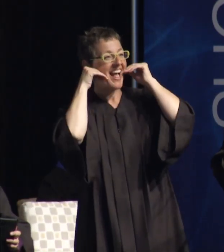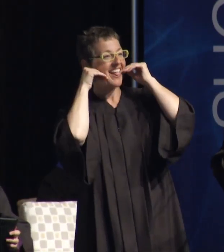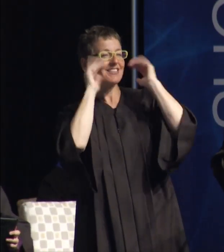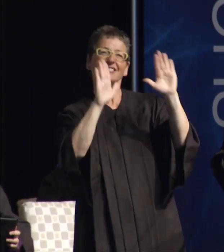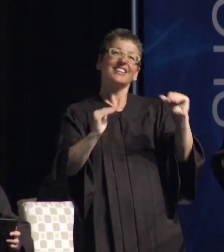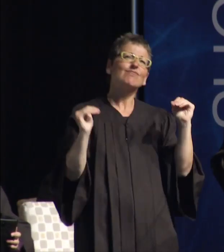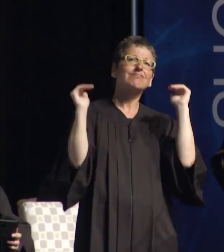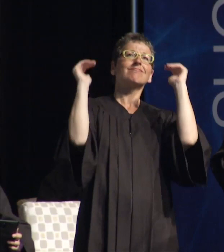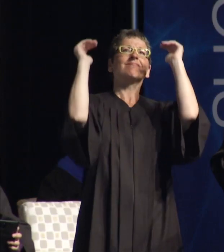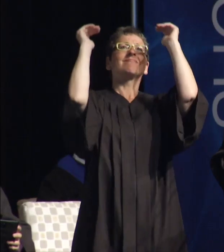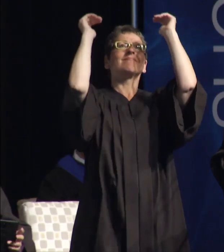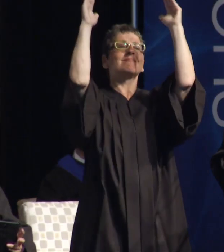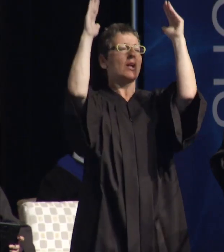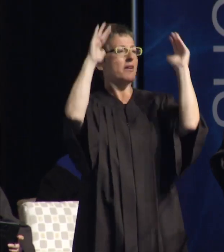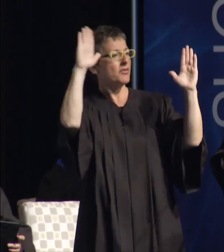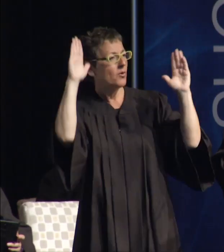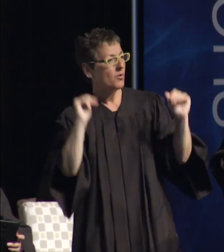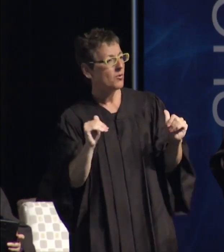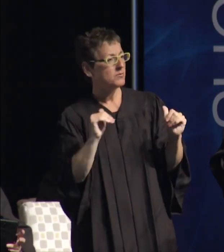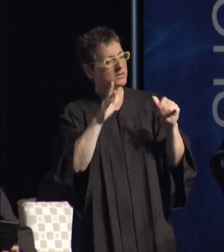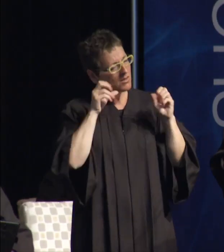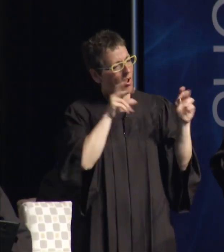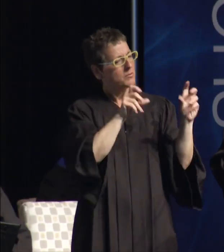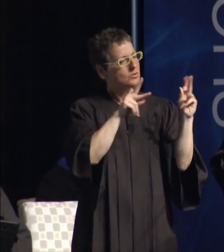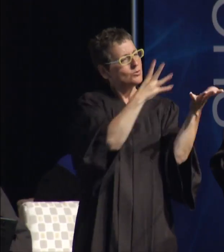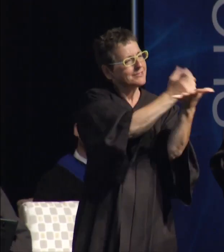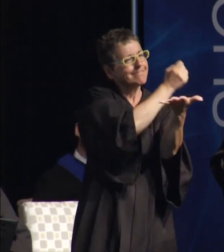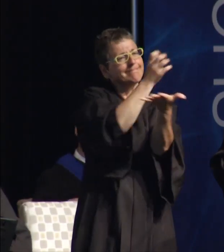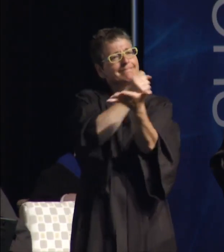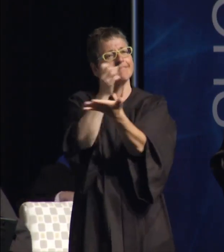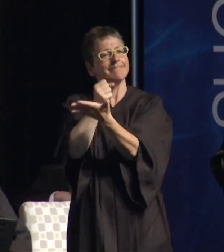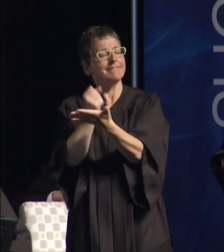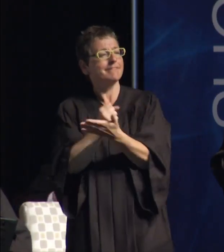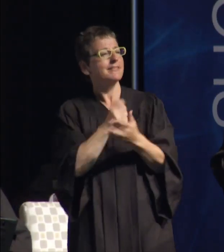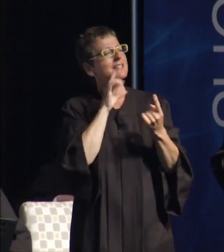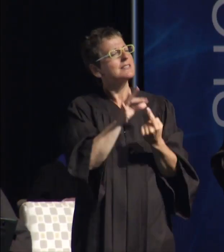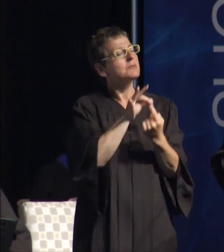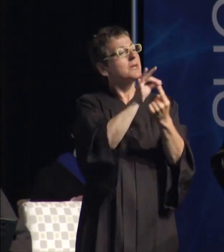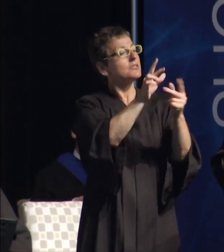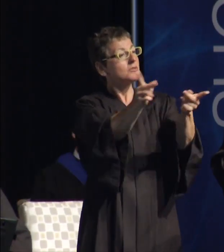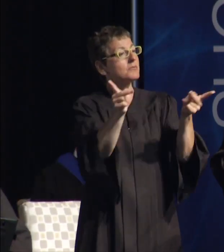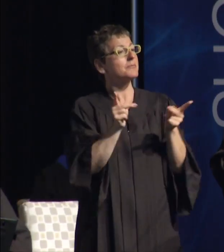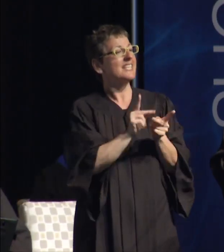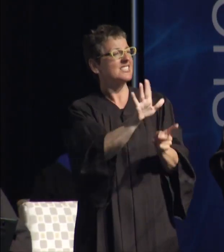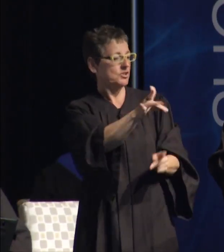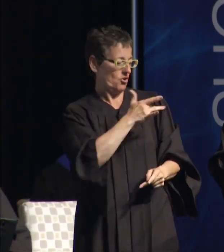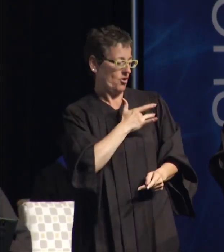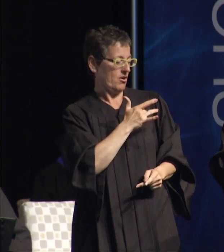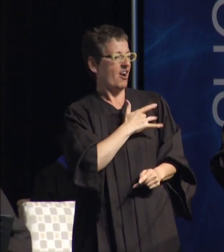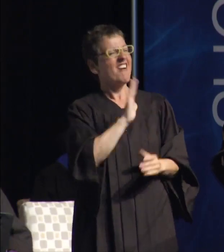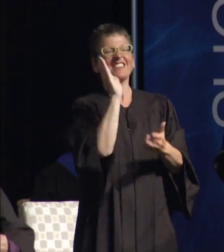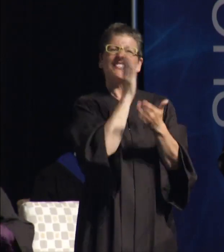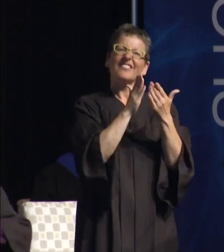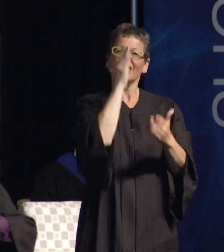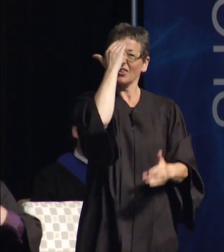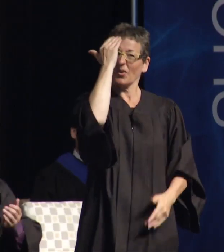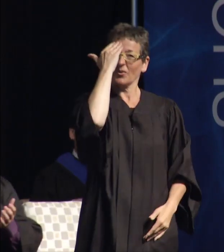hopes, to the windows of your opportunities, and to the most special places your heart has ever known. Thank you.